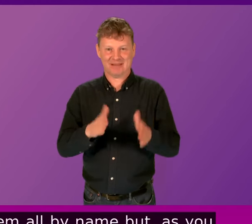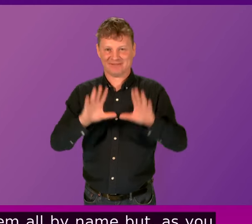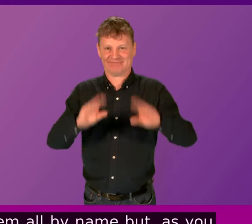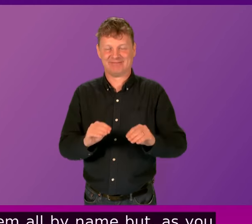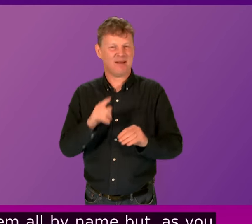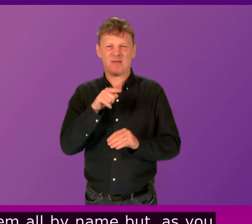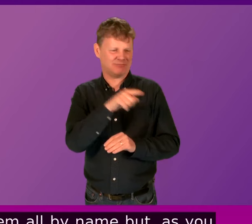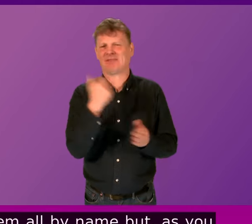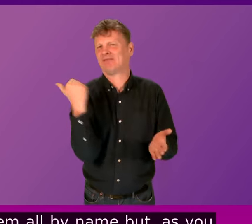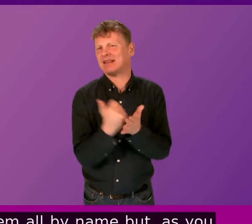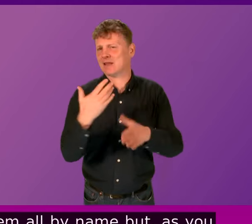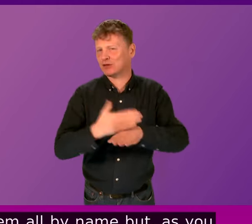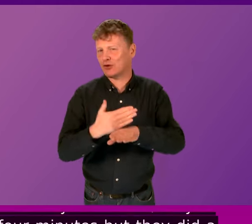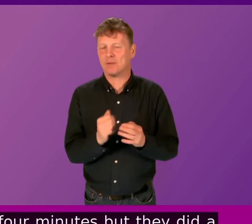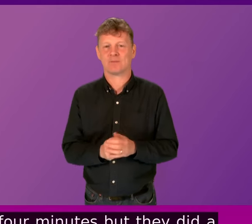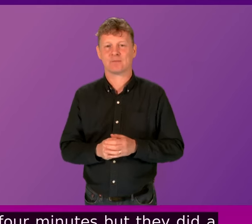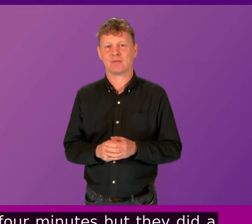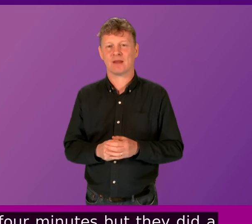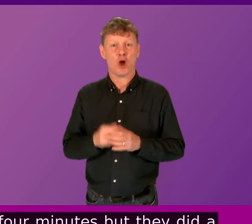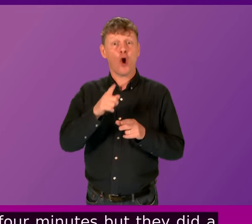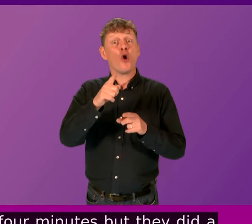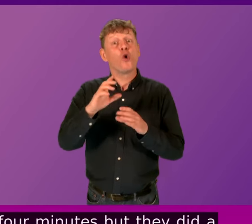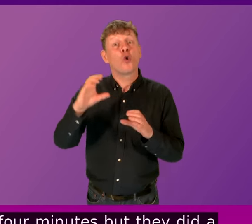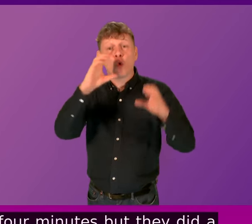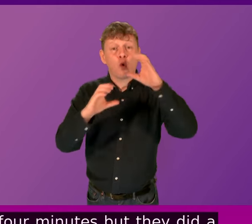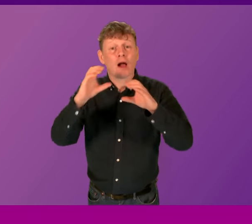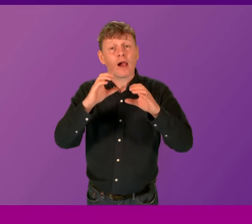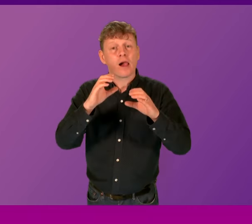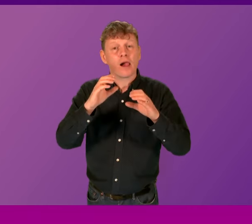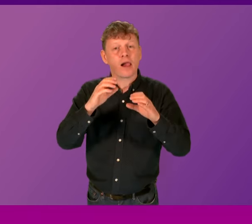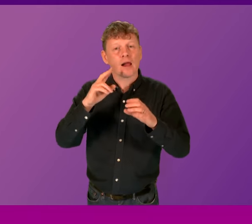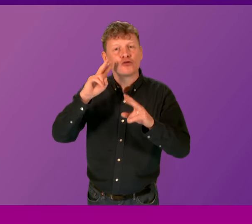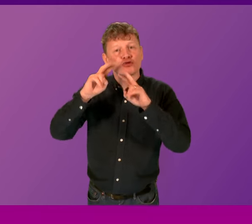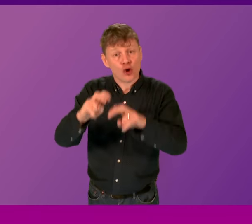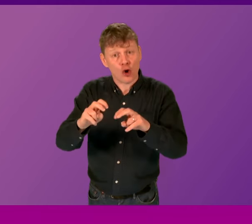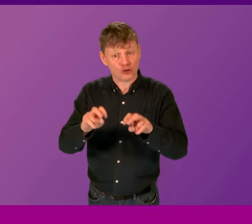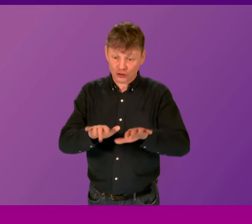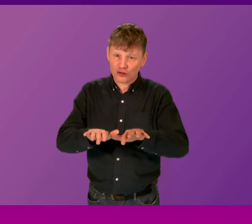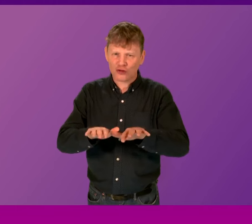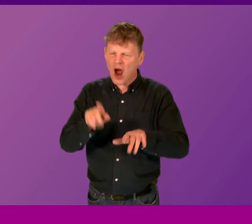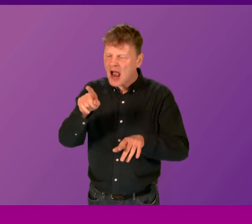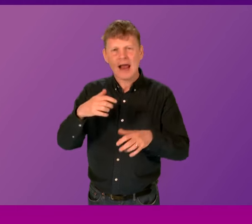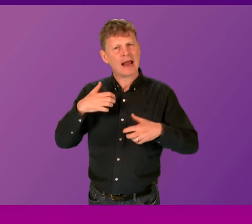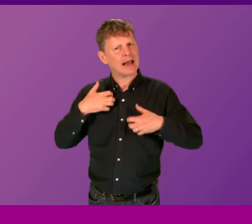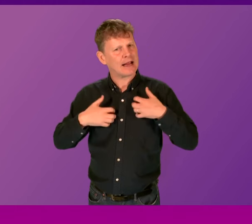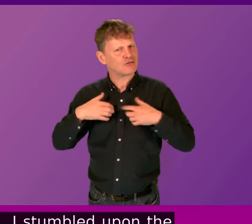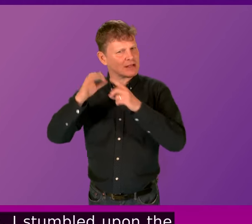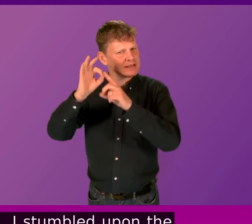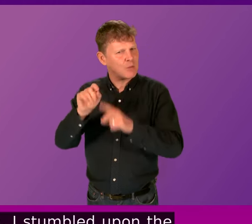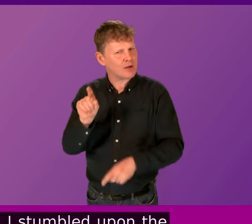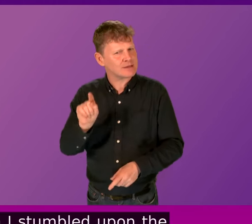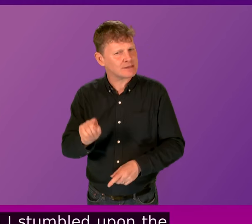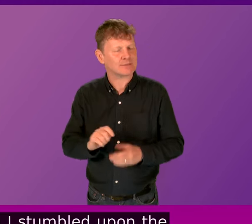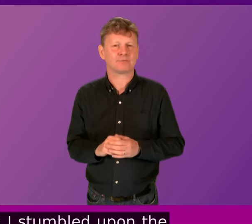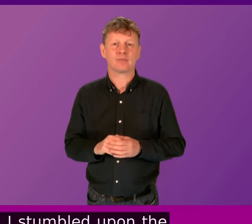job. After a quick Google search, I stumbled upon the following what I thought were interesting points. The